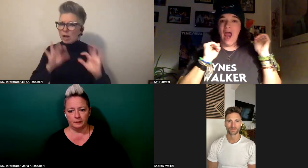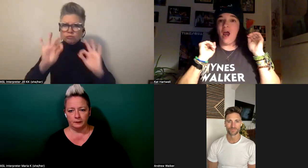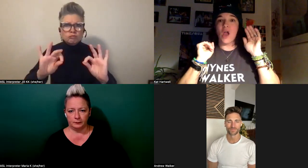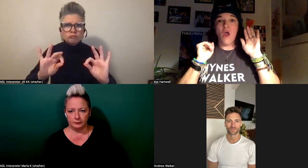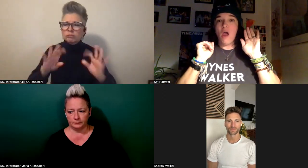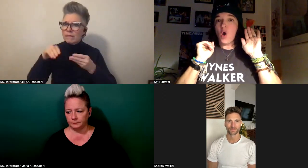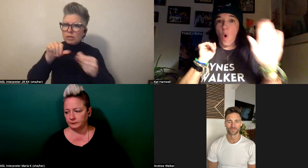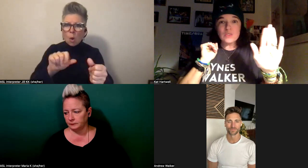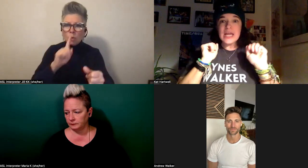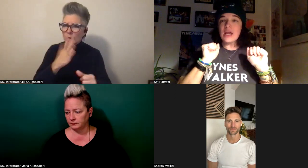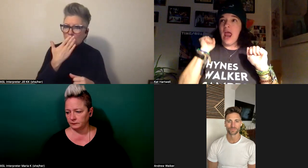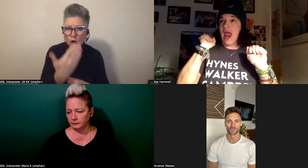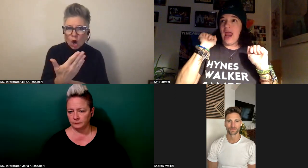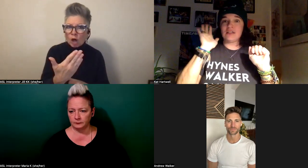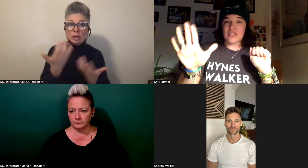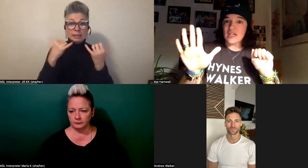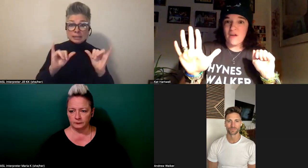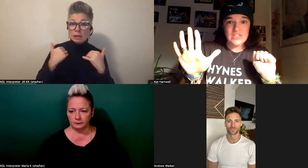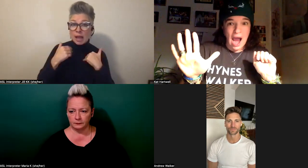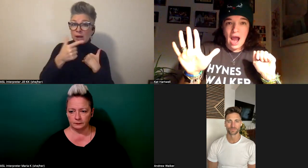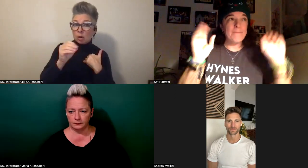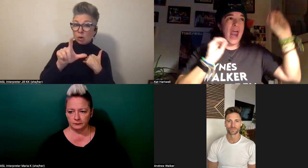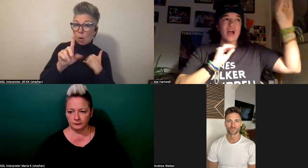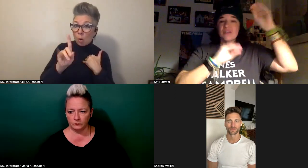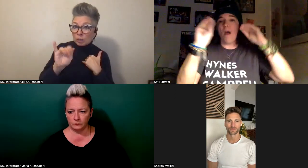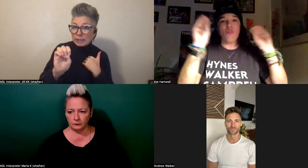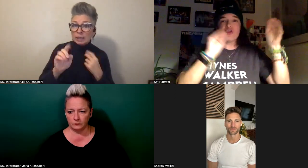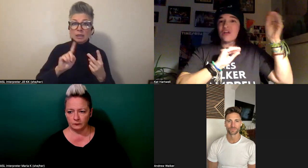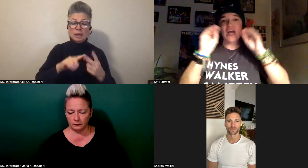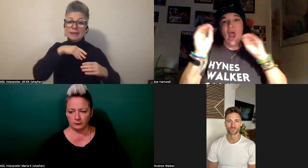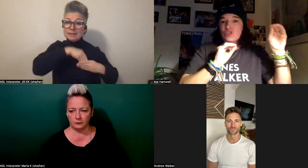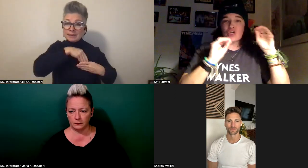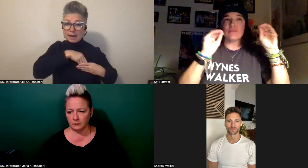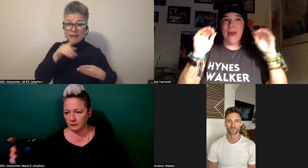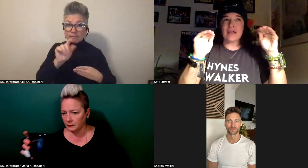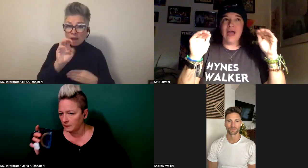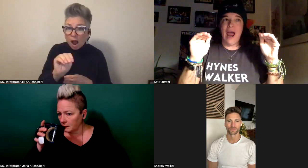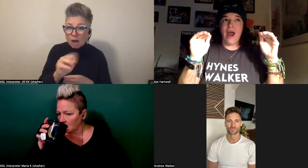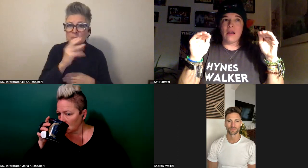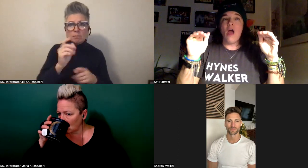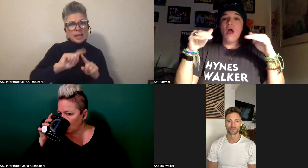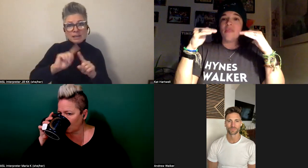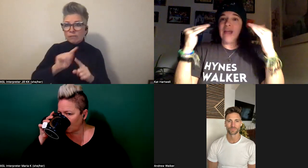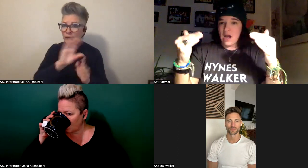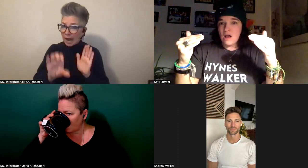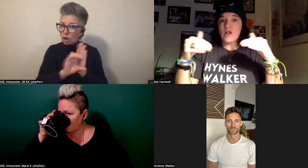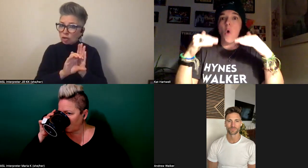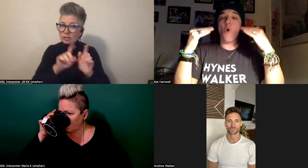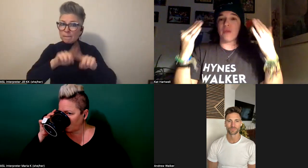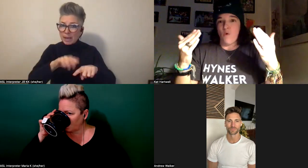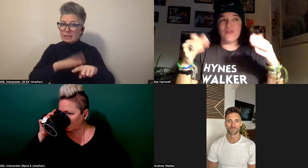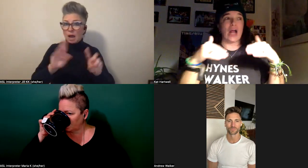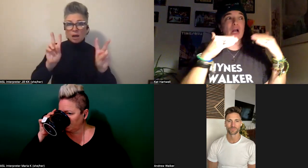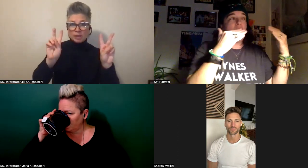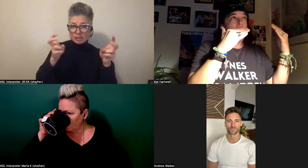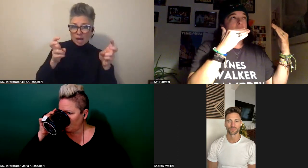still had Goldie and Detective Tom and some other different characters based on the title or